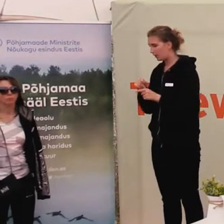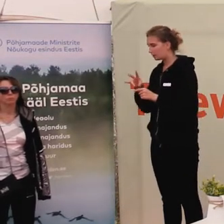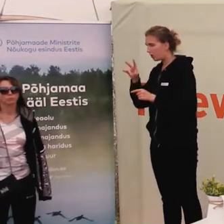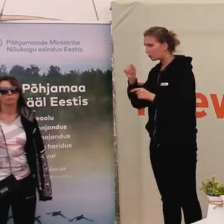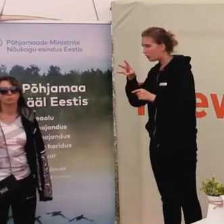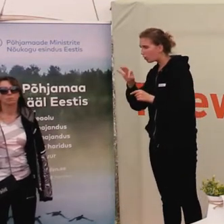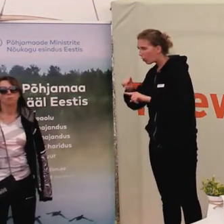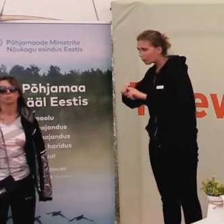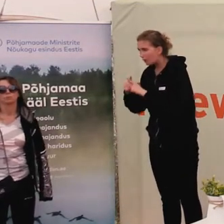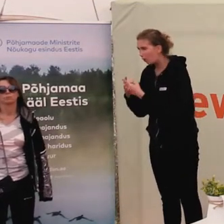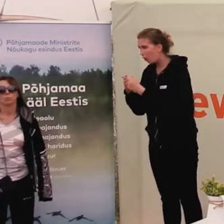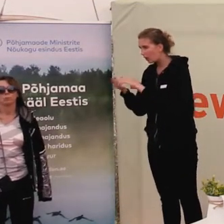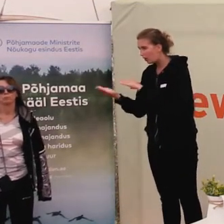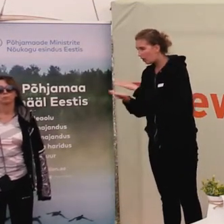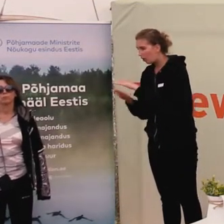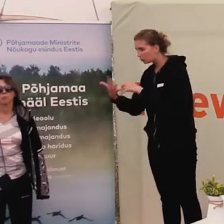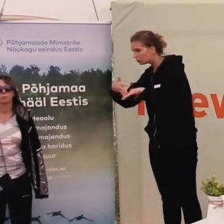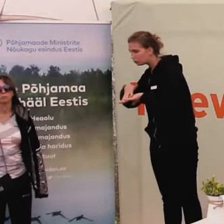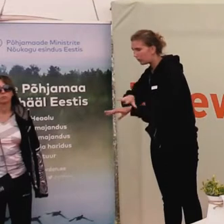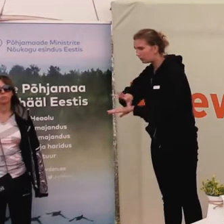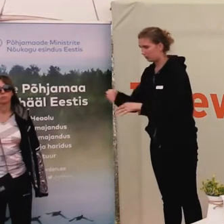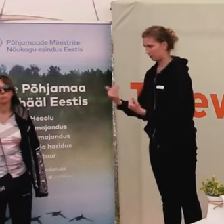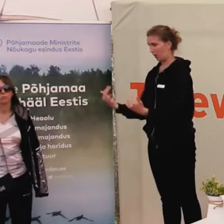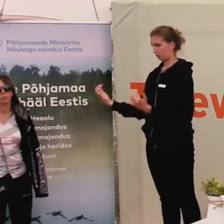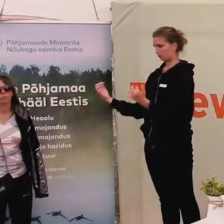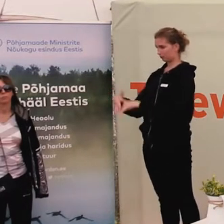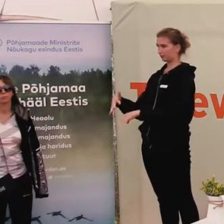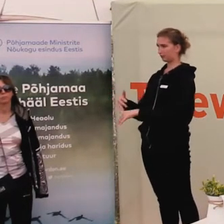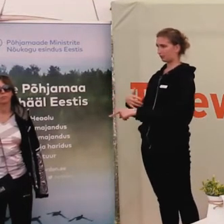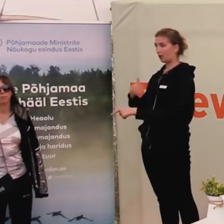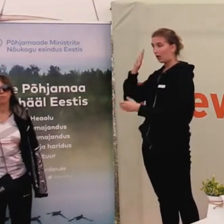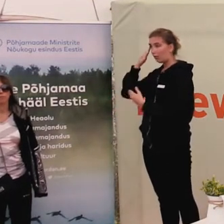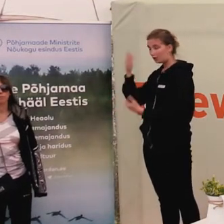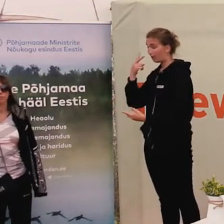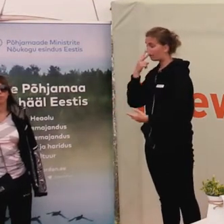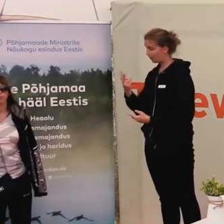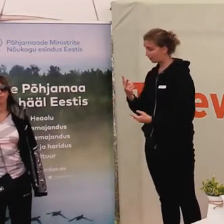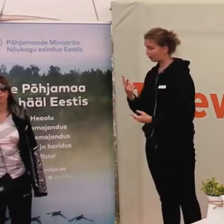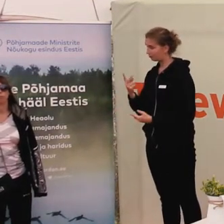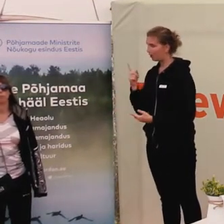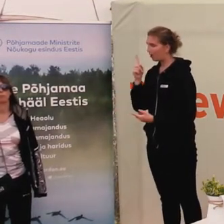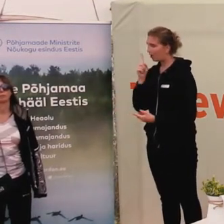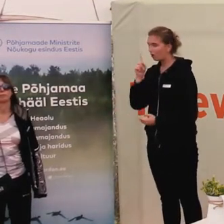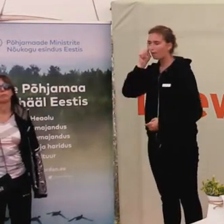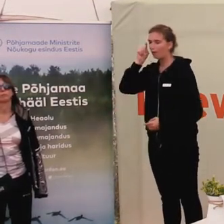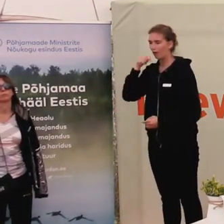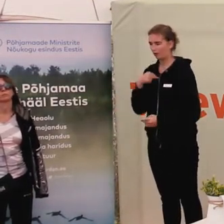that really depend on this whole system that is coming down. So we don't know, we will see. But I think the good thing